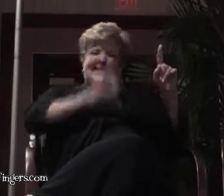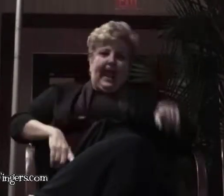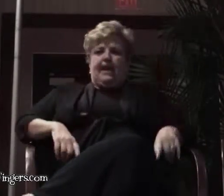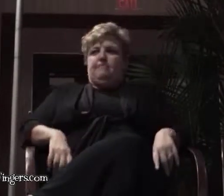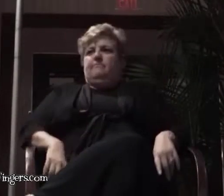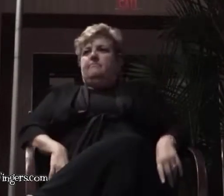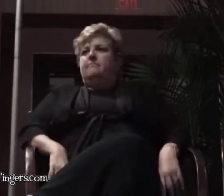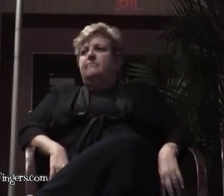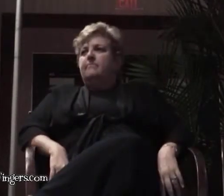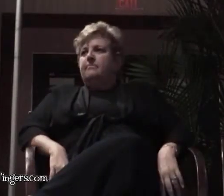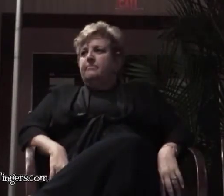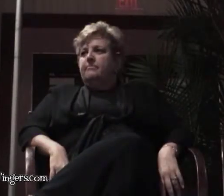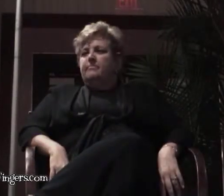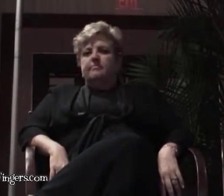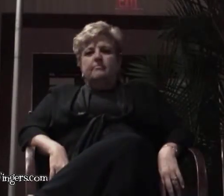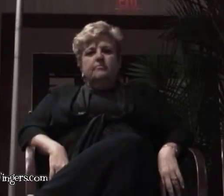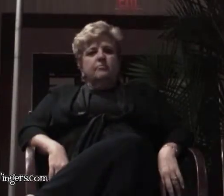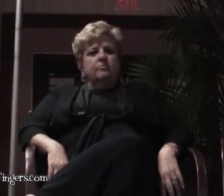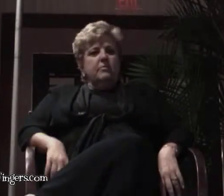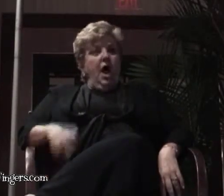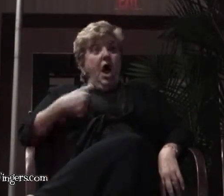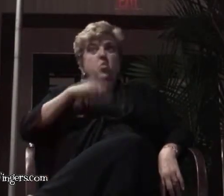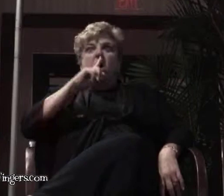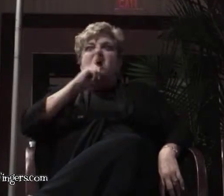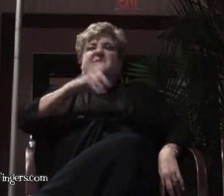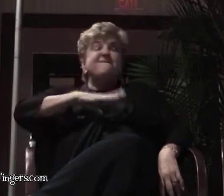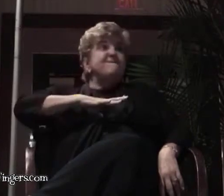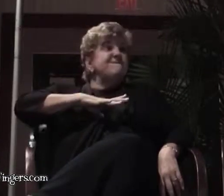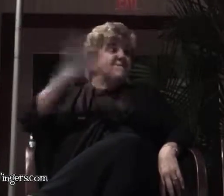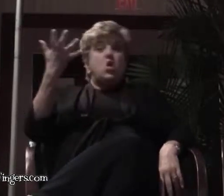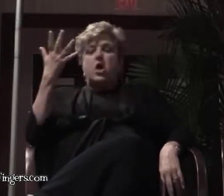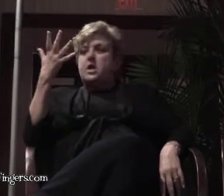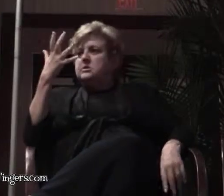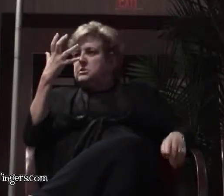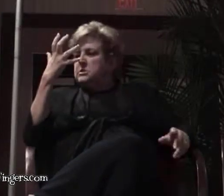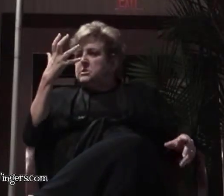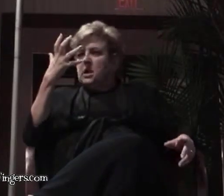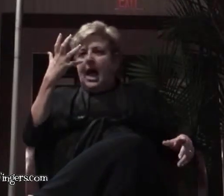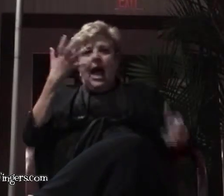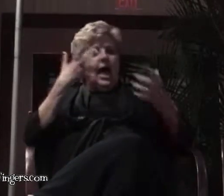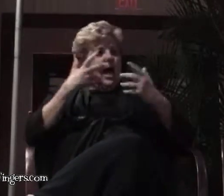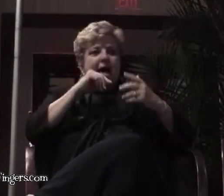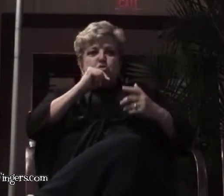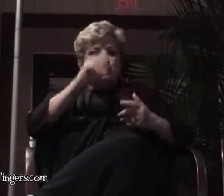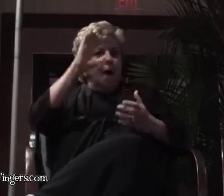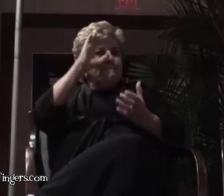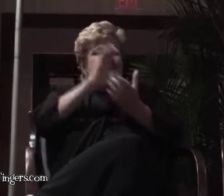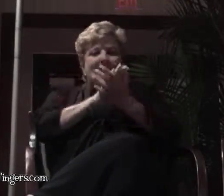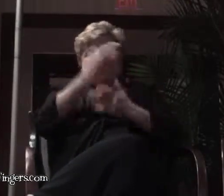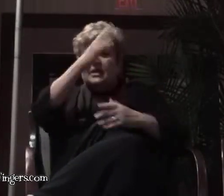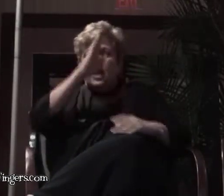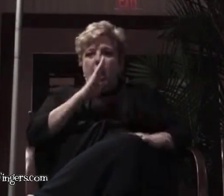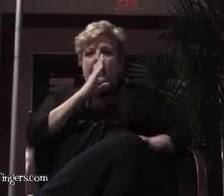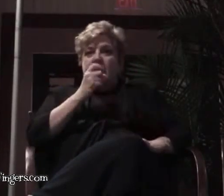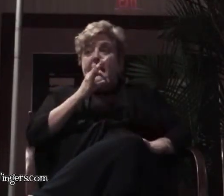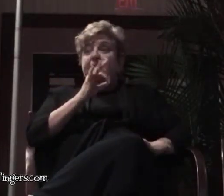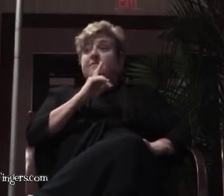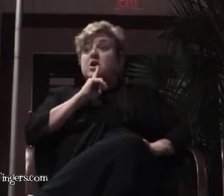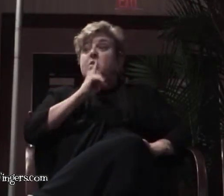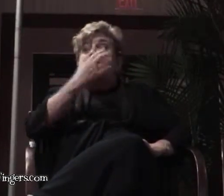It's a God deal. I was furious. I wanted out there because I do not believe in God. But there's a God. Where's He been? What's